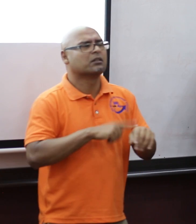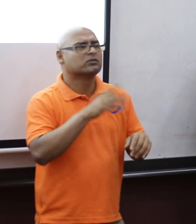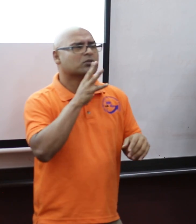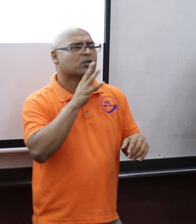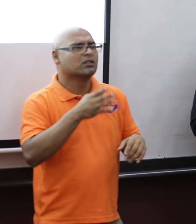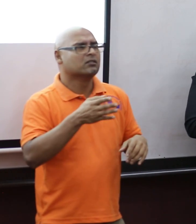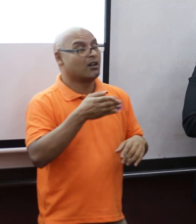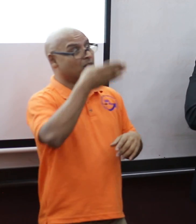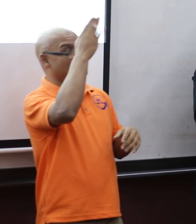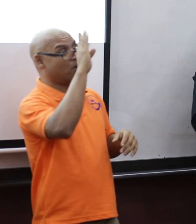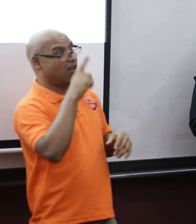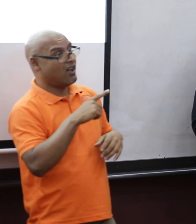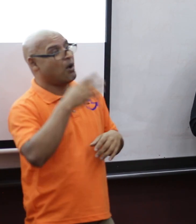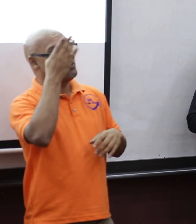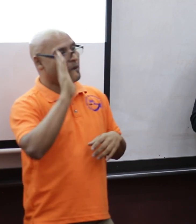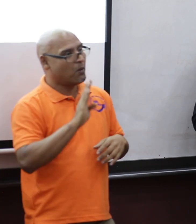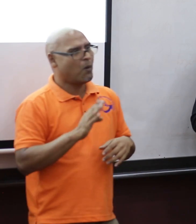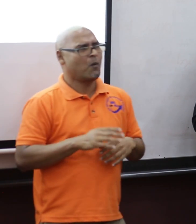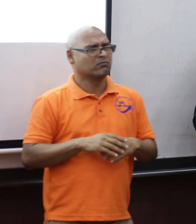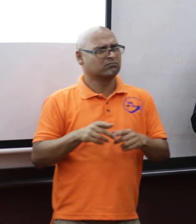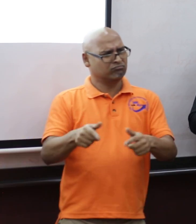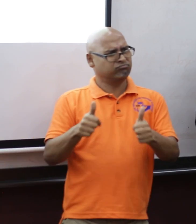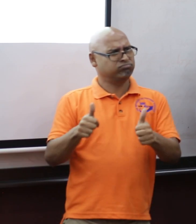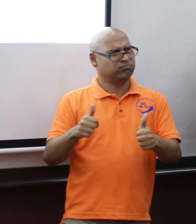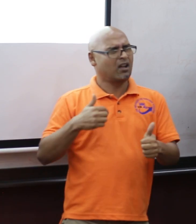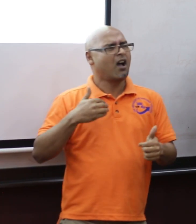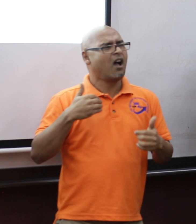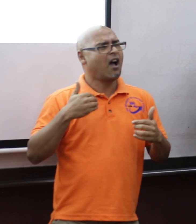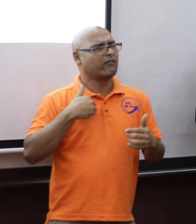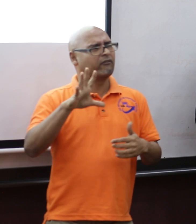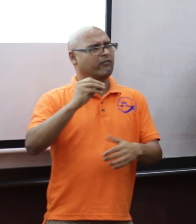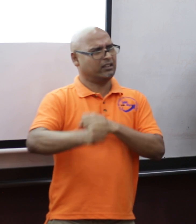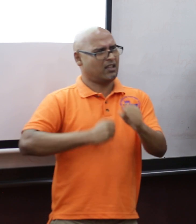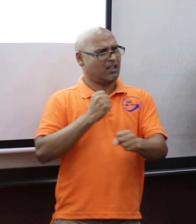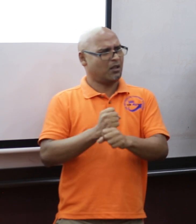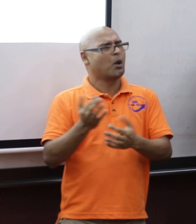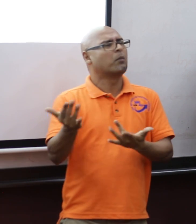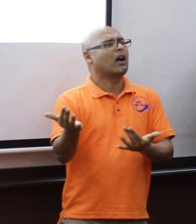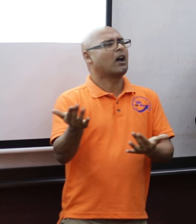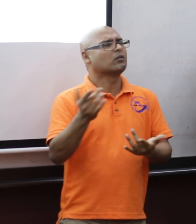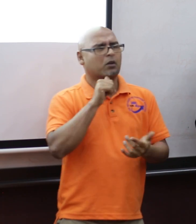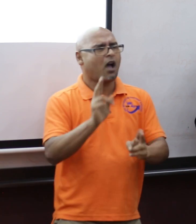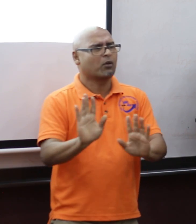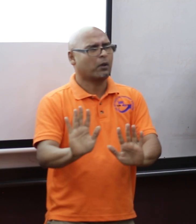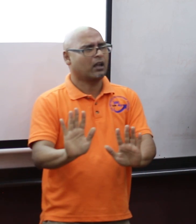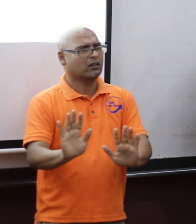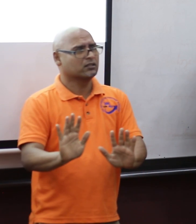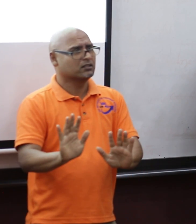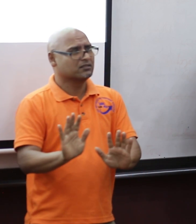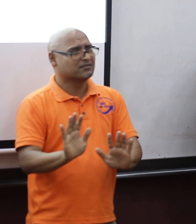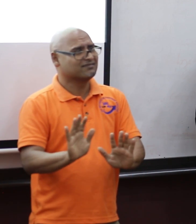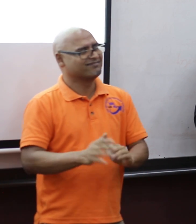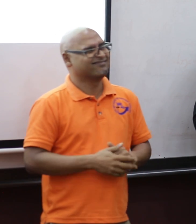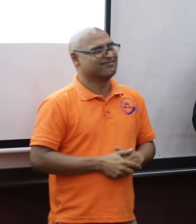next 50 years. I have you covered. But I never get that kind of response. So my son will be 18 in